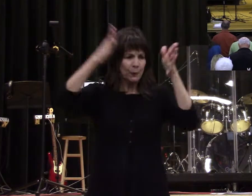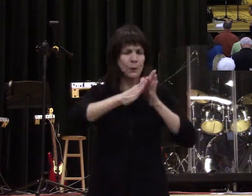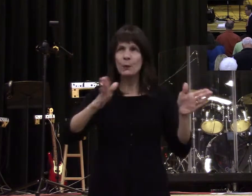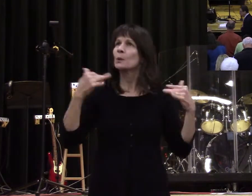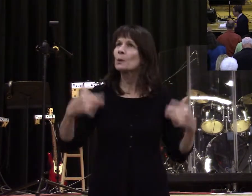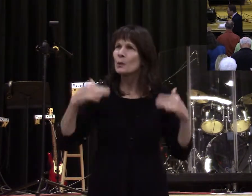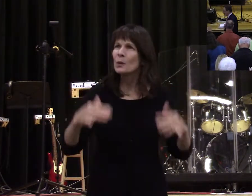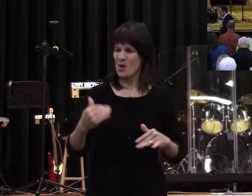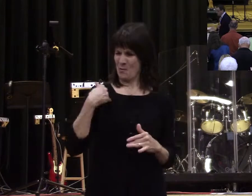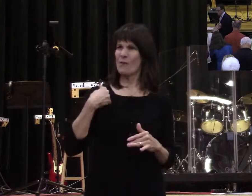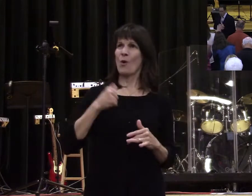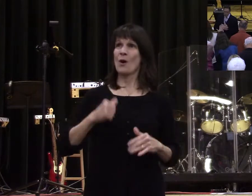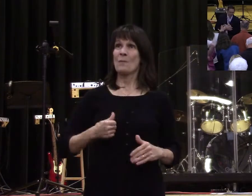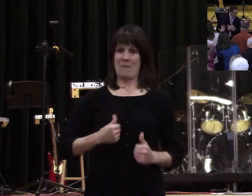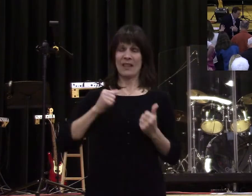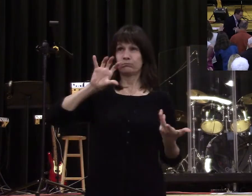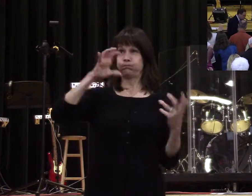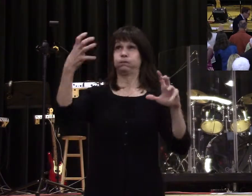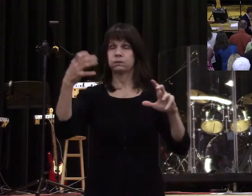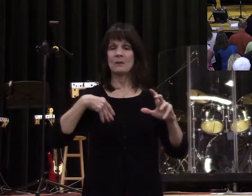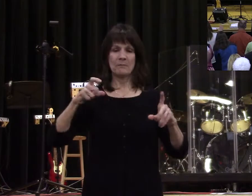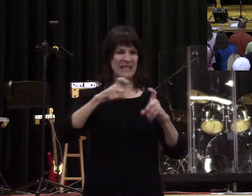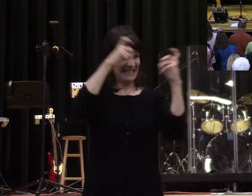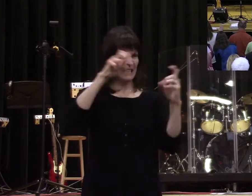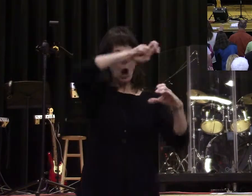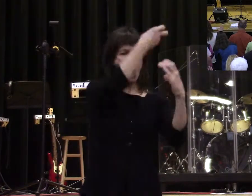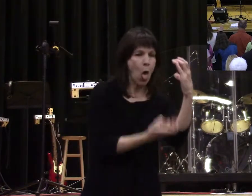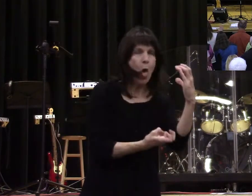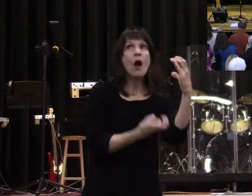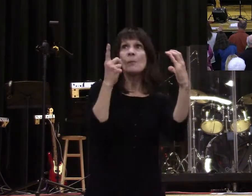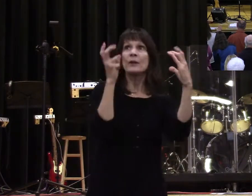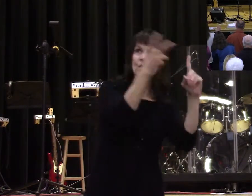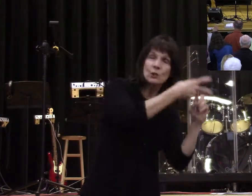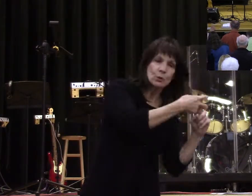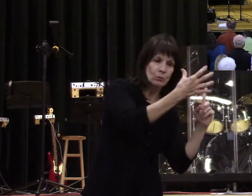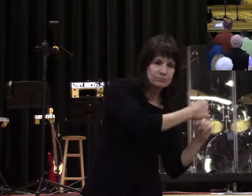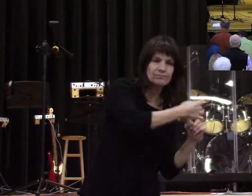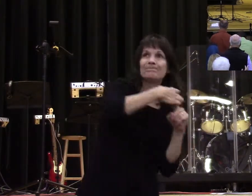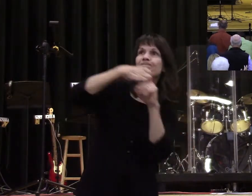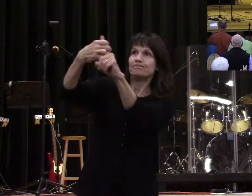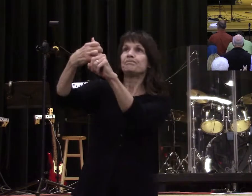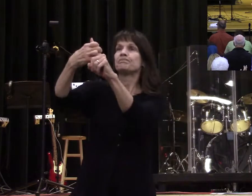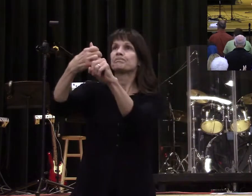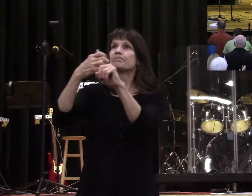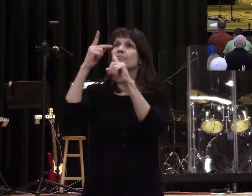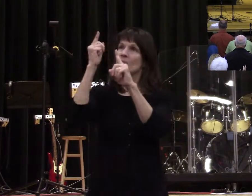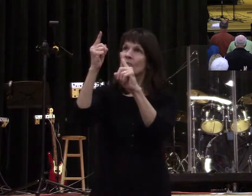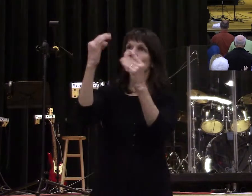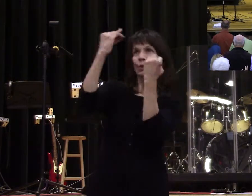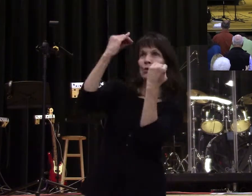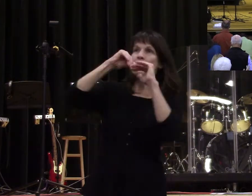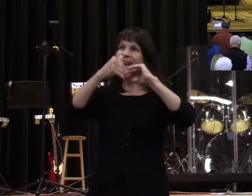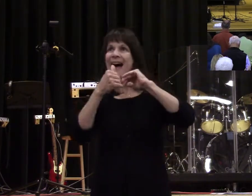Father, I wasn't living a holy life, but You taught me how to live holy, oh God. Hallelujah. You took me out of a life of sin, oh God. Hallelujah. You've